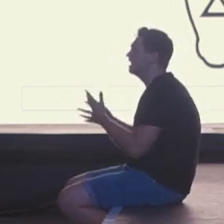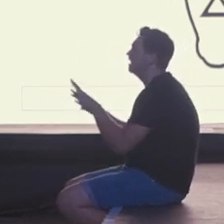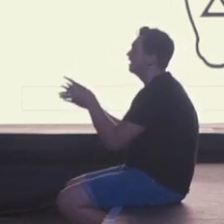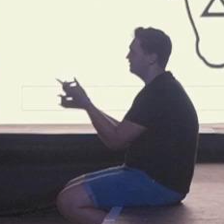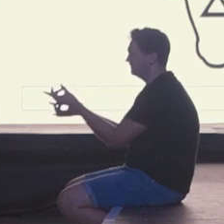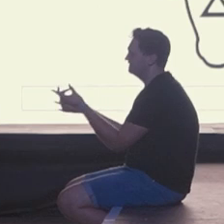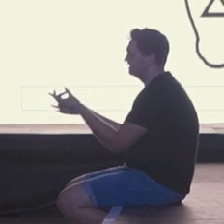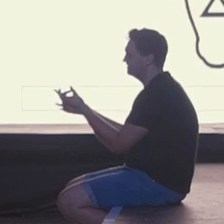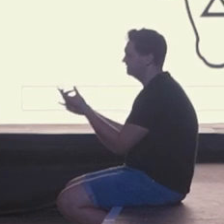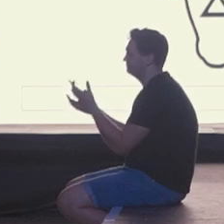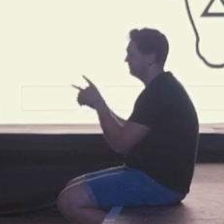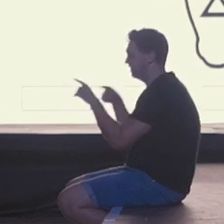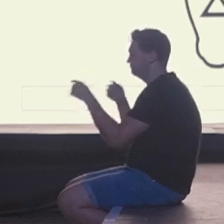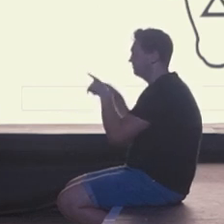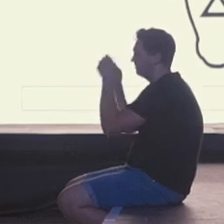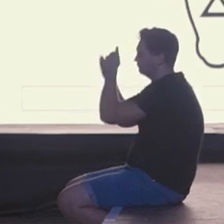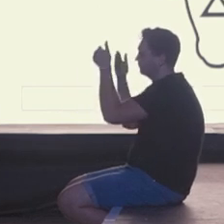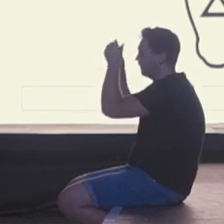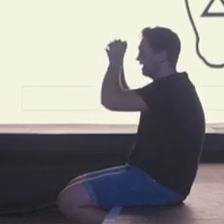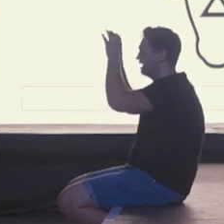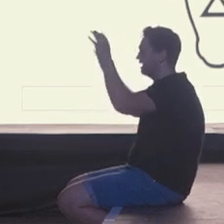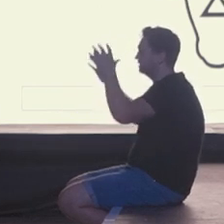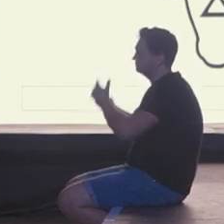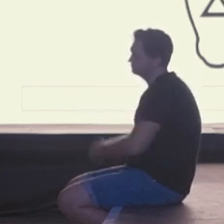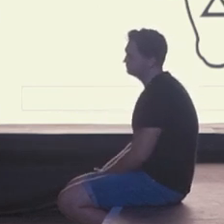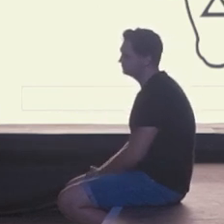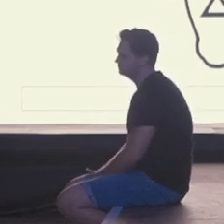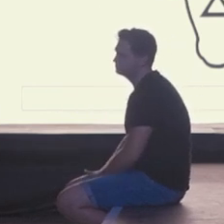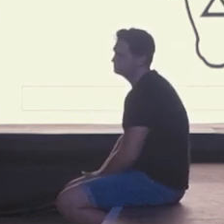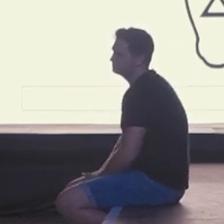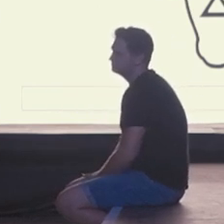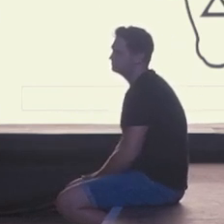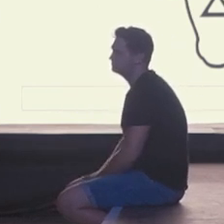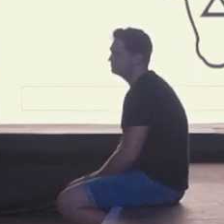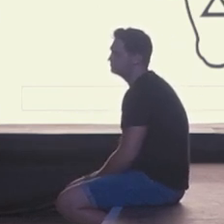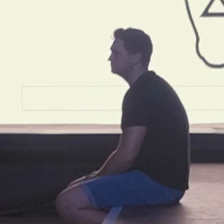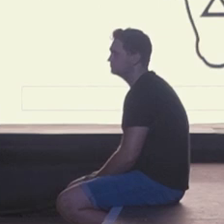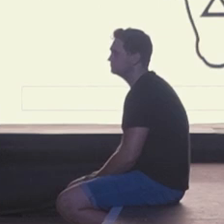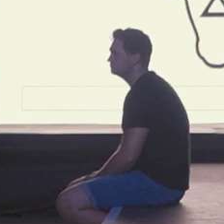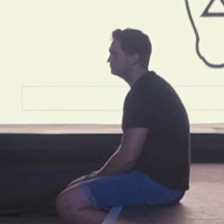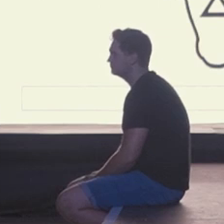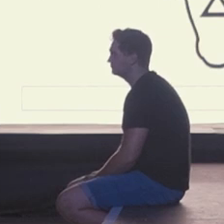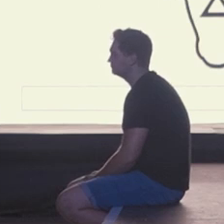making new things and just stopping and just that, yeah.